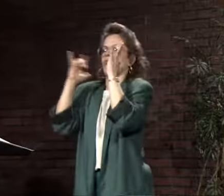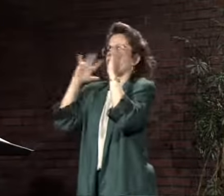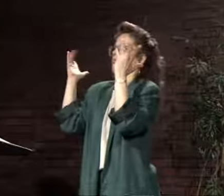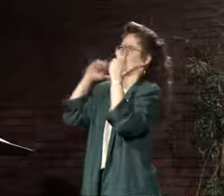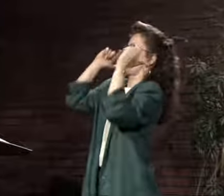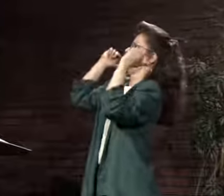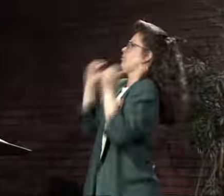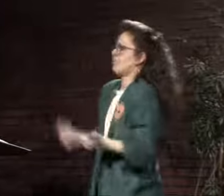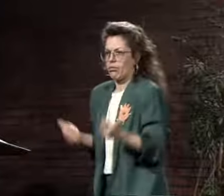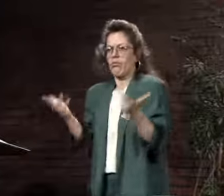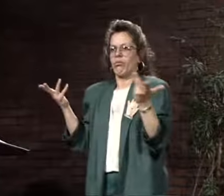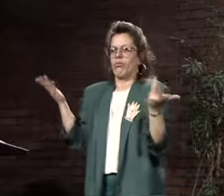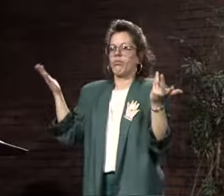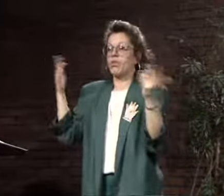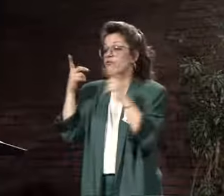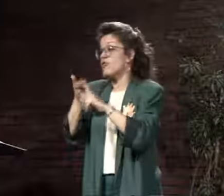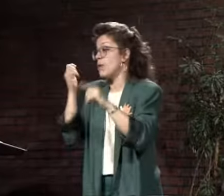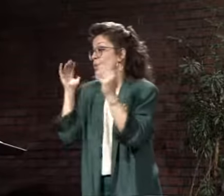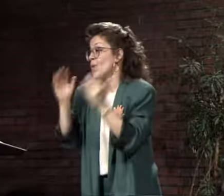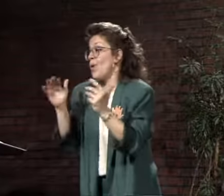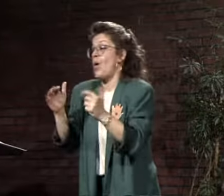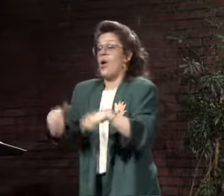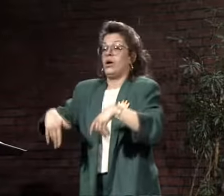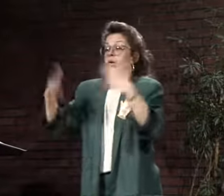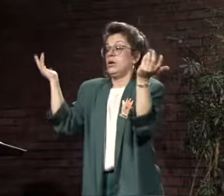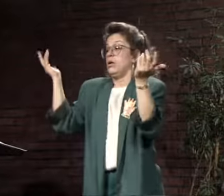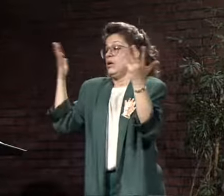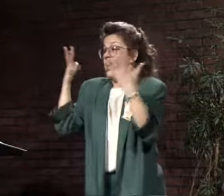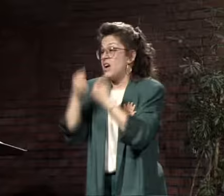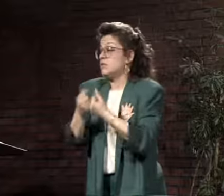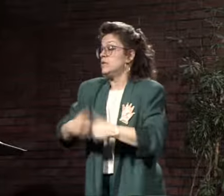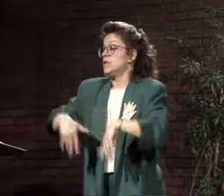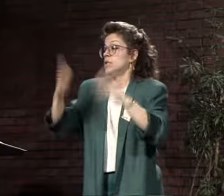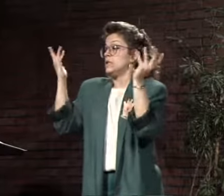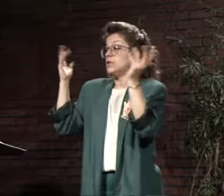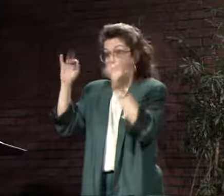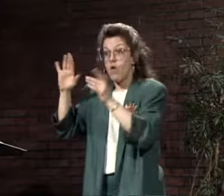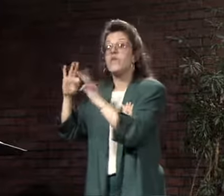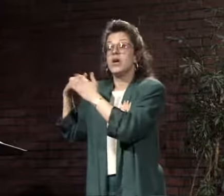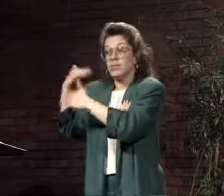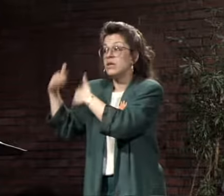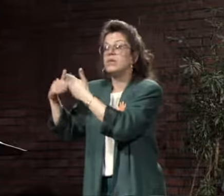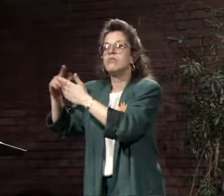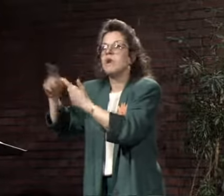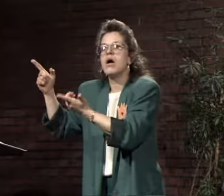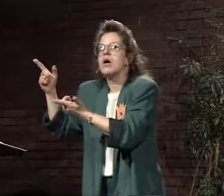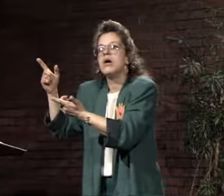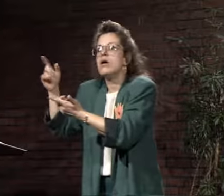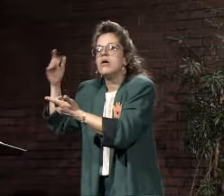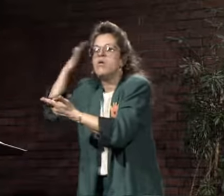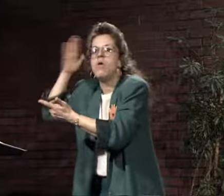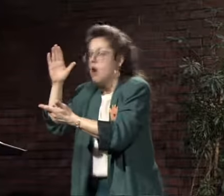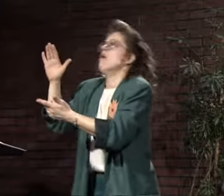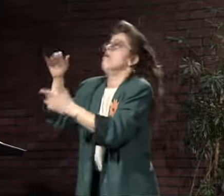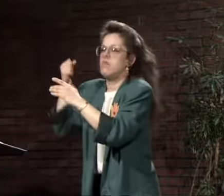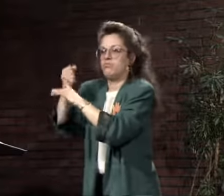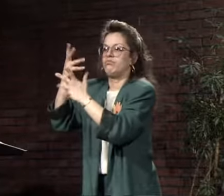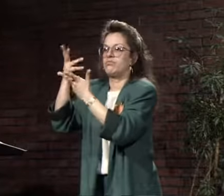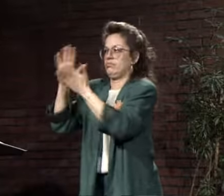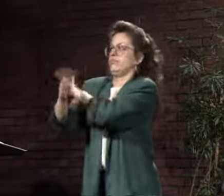deafened, they grew up hearing and then later in life they became deaf. All of a sudden, they just couldn't hear. You don't know